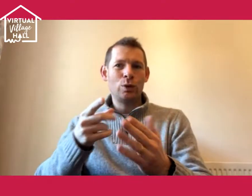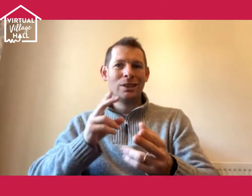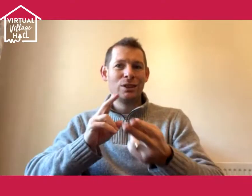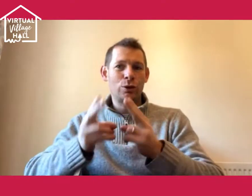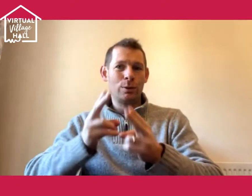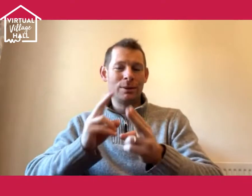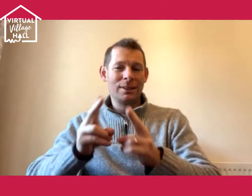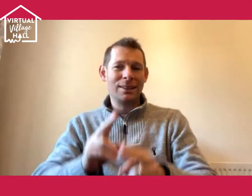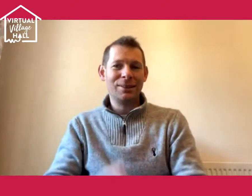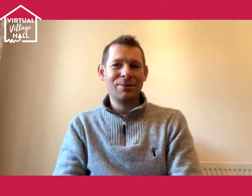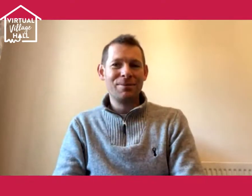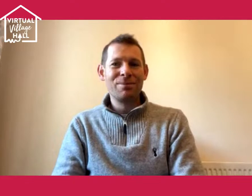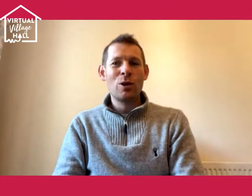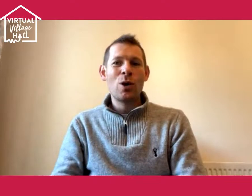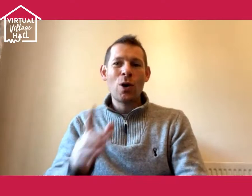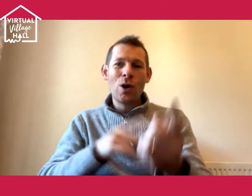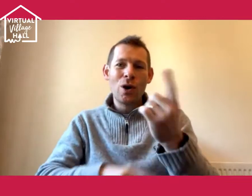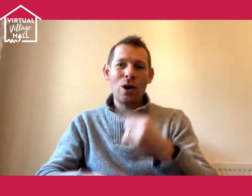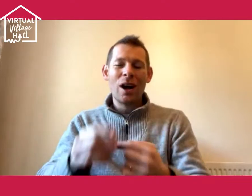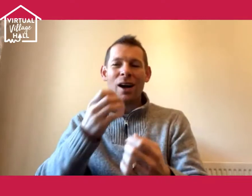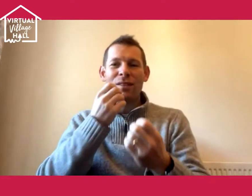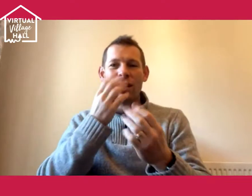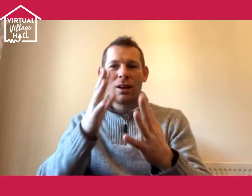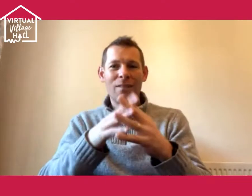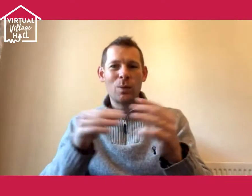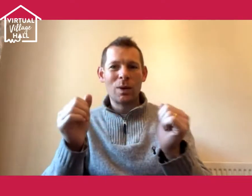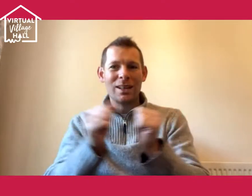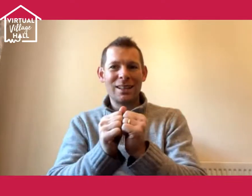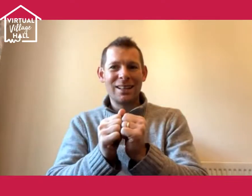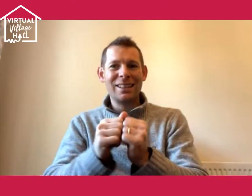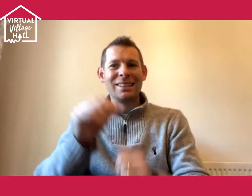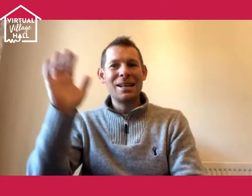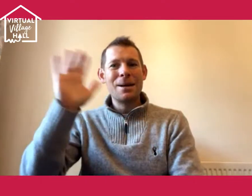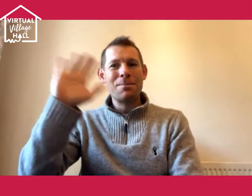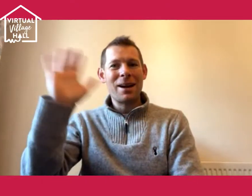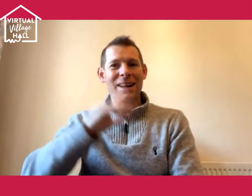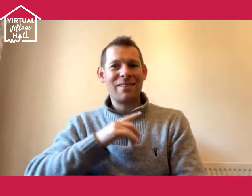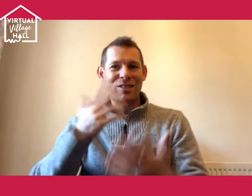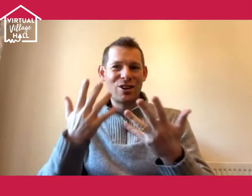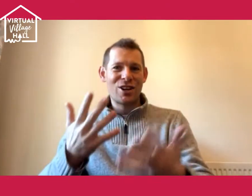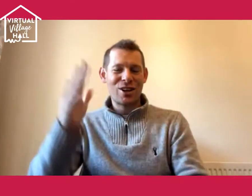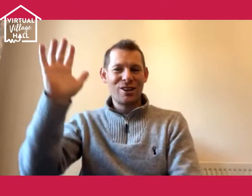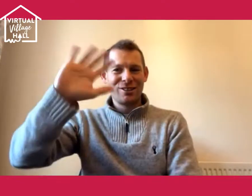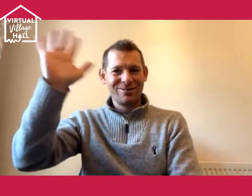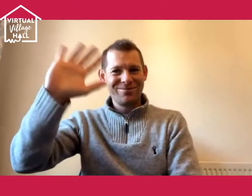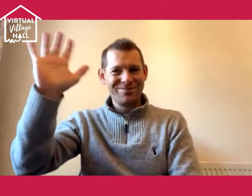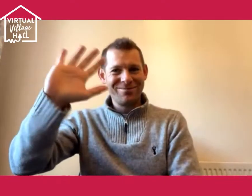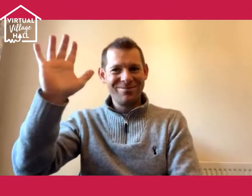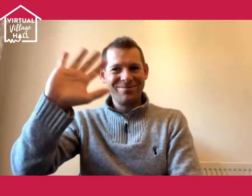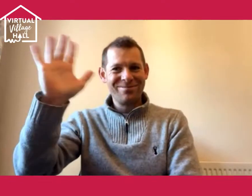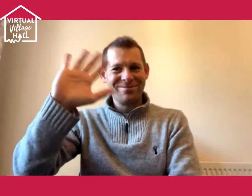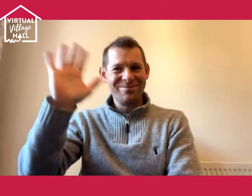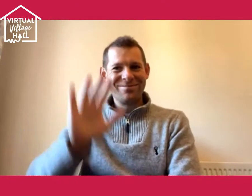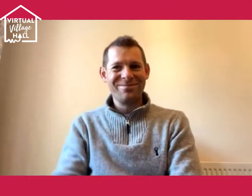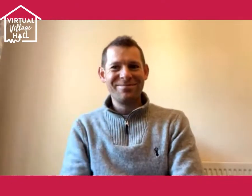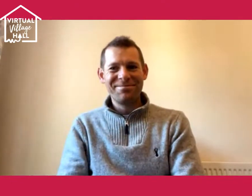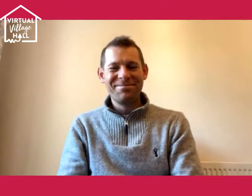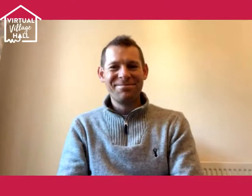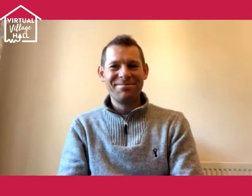And thank you also to the interpreter. Have a lovely weekend, everyone. See you all very soon. Bye for now. Thank you. Bye.